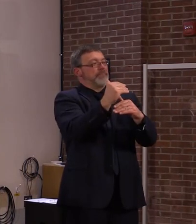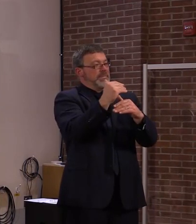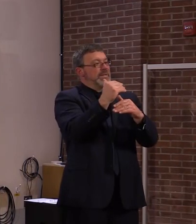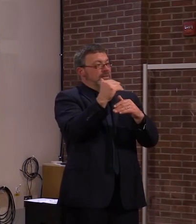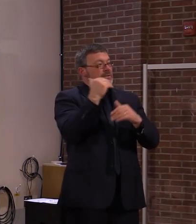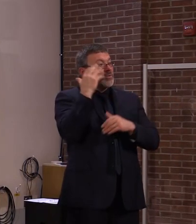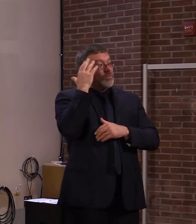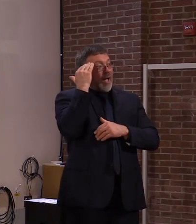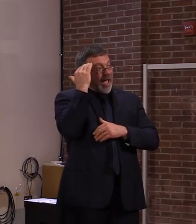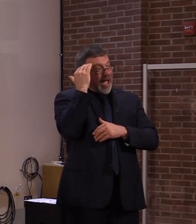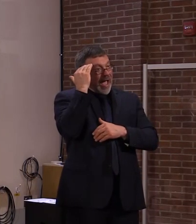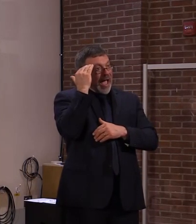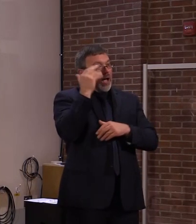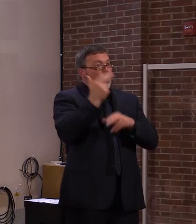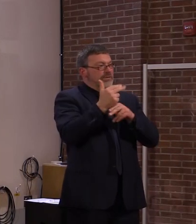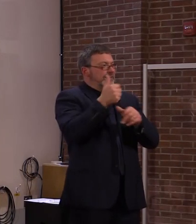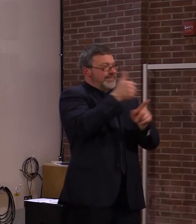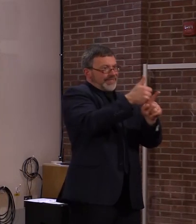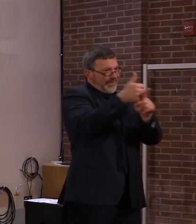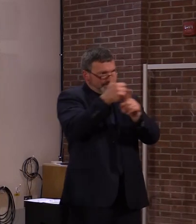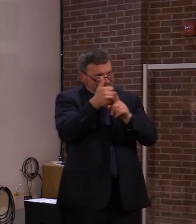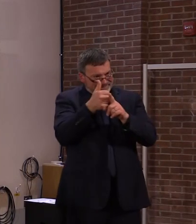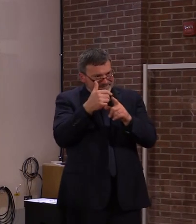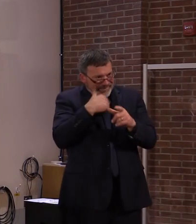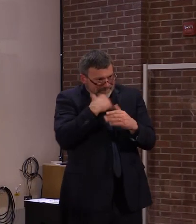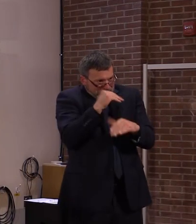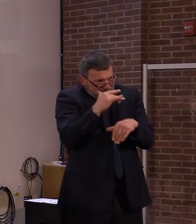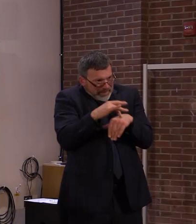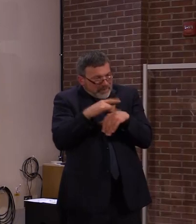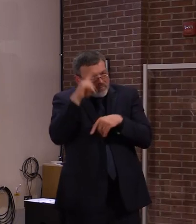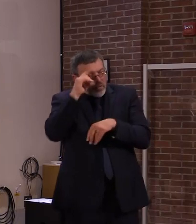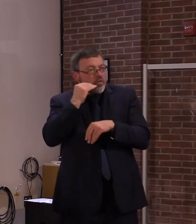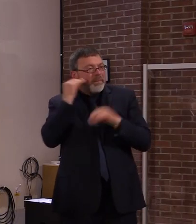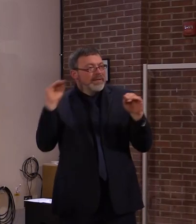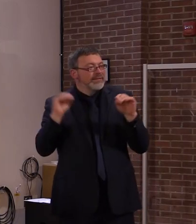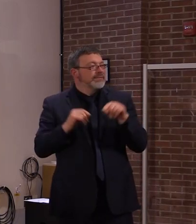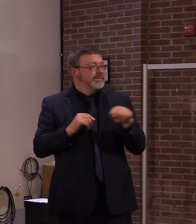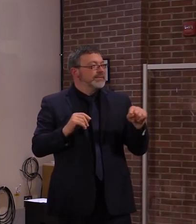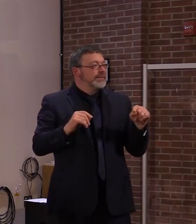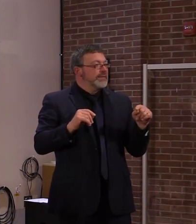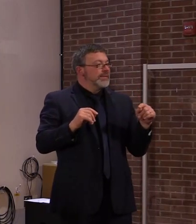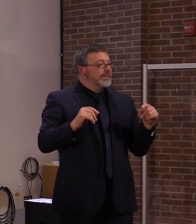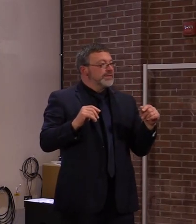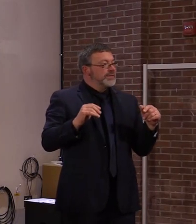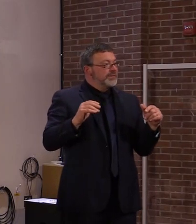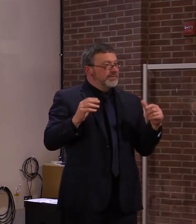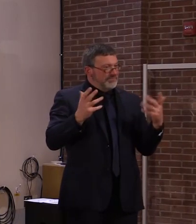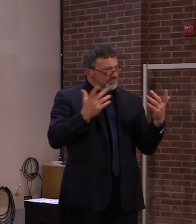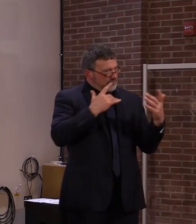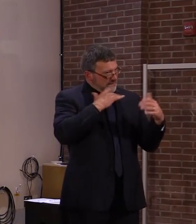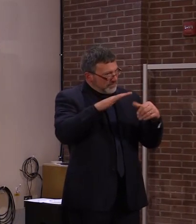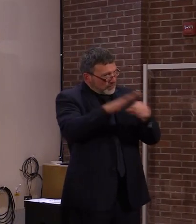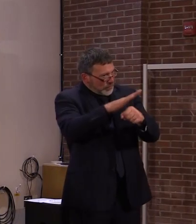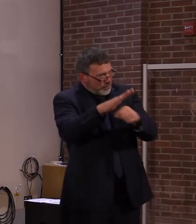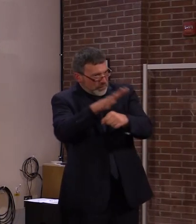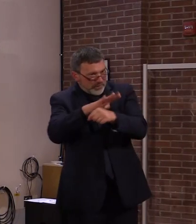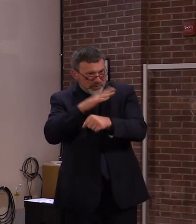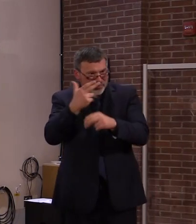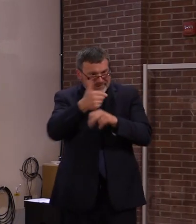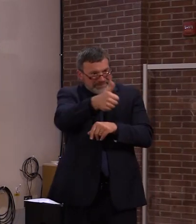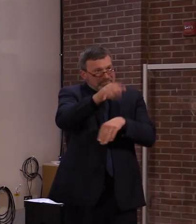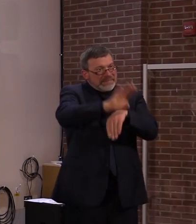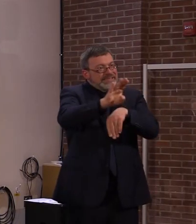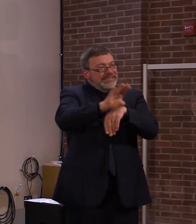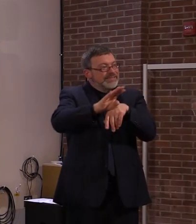motel hotel rooms that are available. And right now we're near capacity. Matter of fact, we're turning away some people,